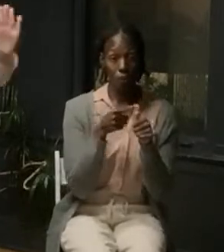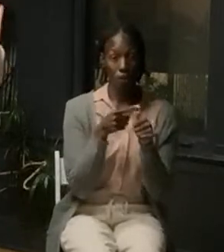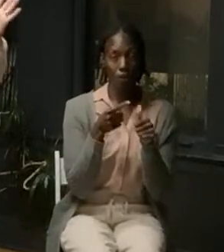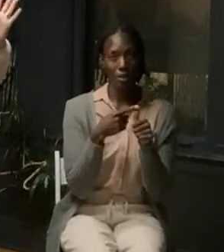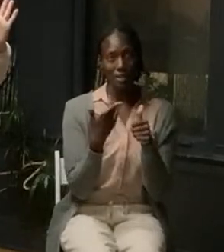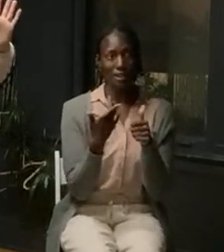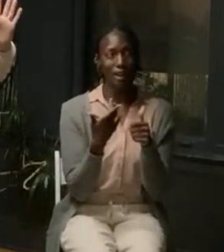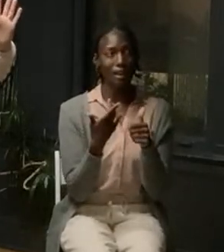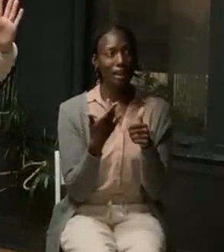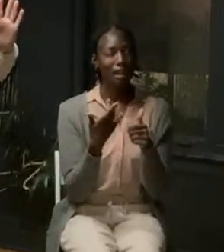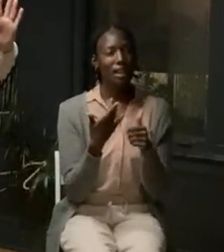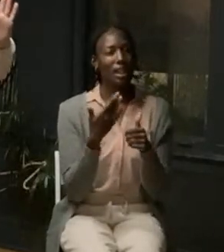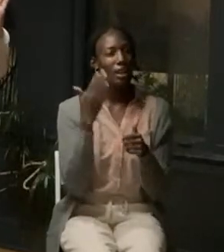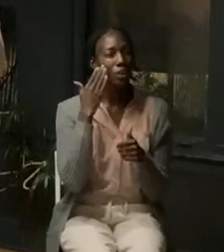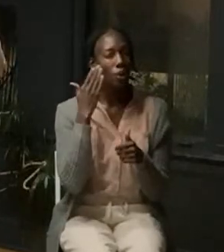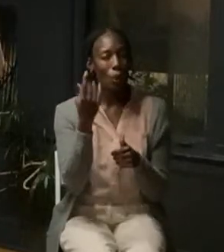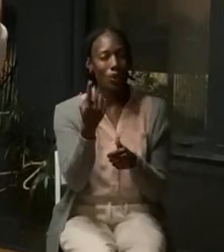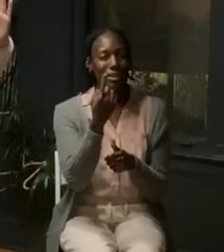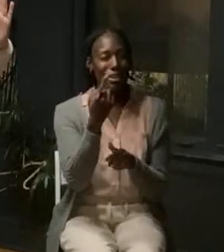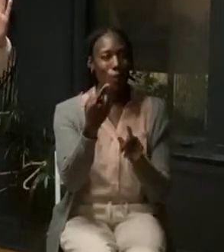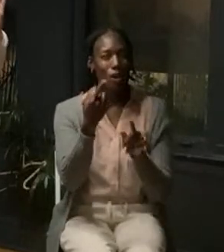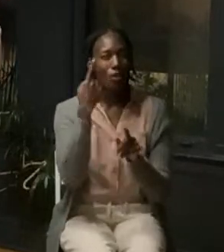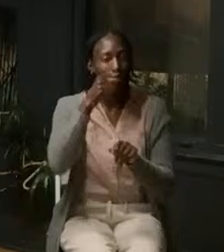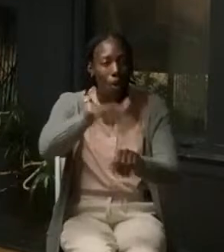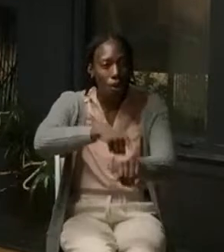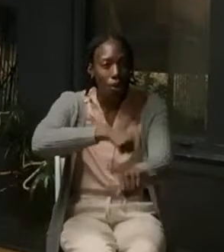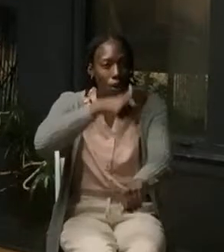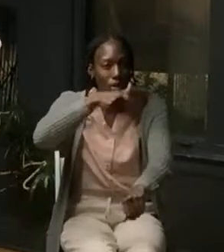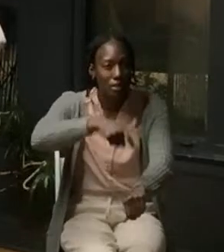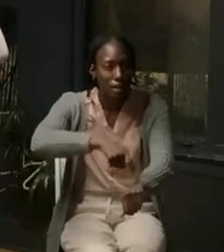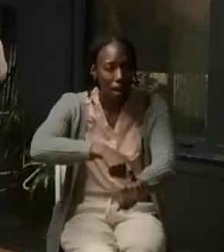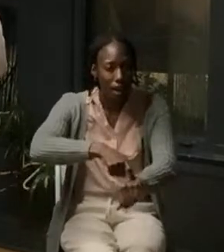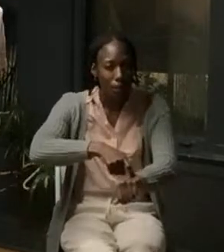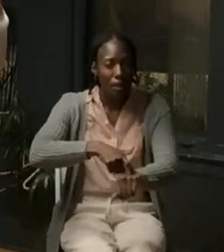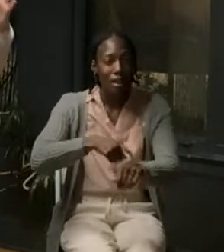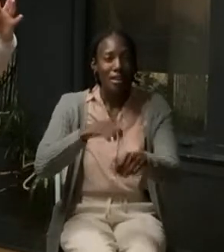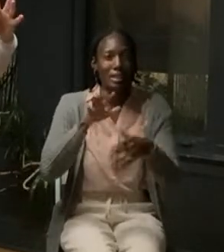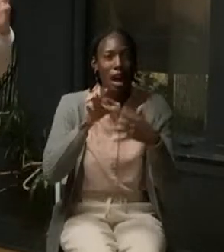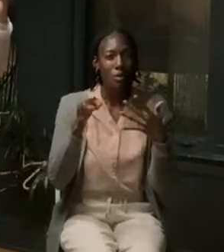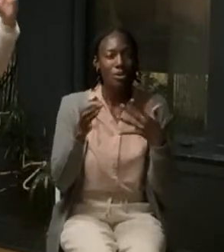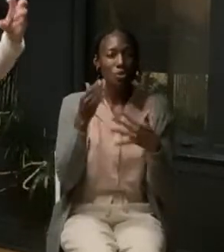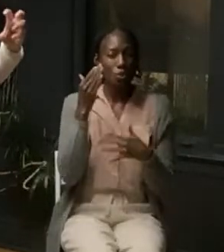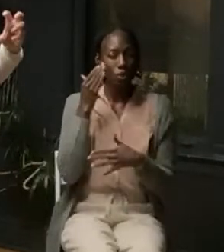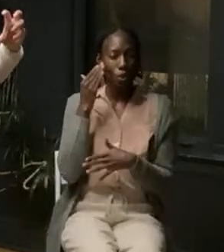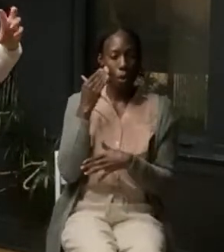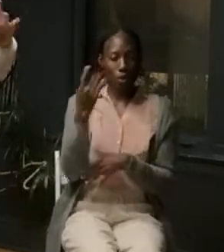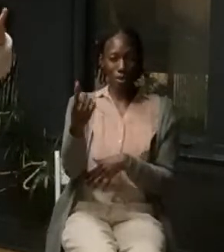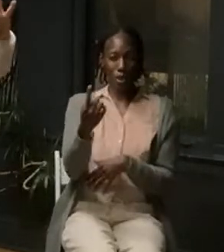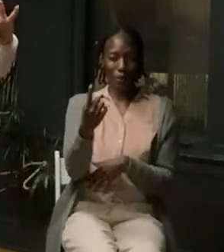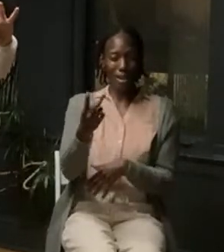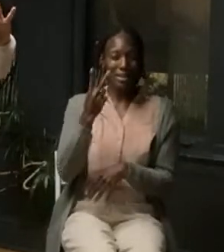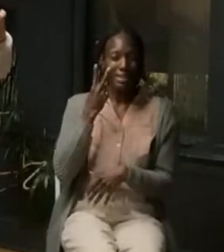long knowing of people. Like, the option to know people and see